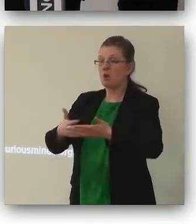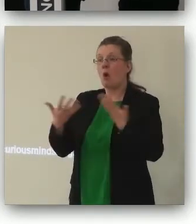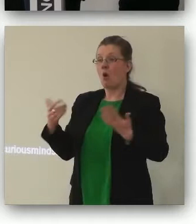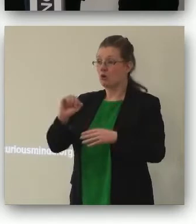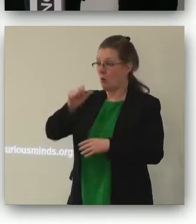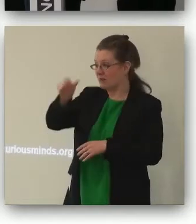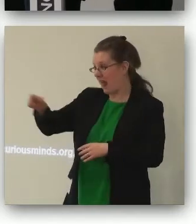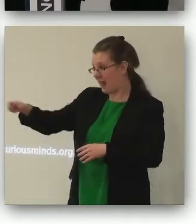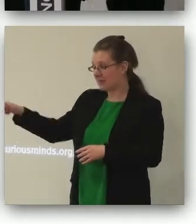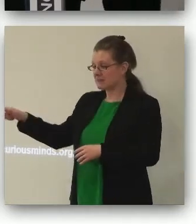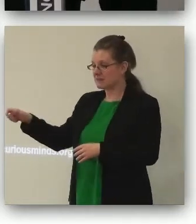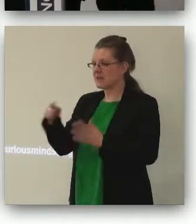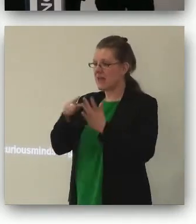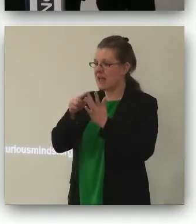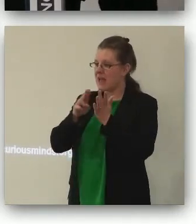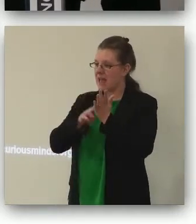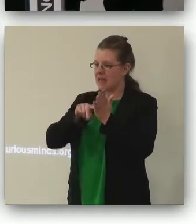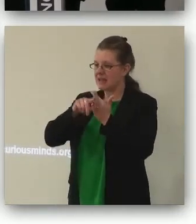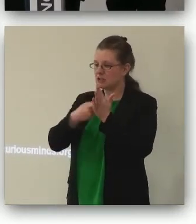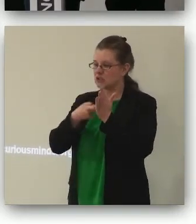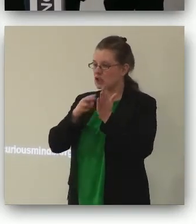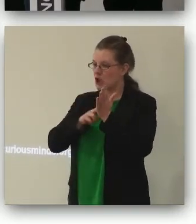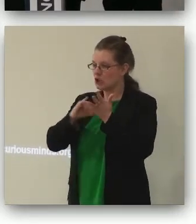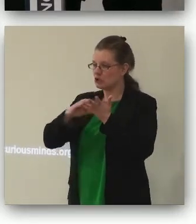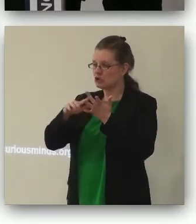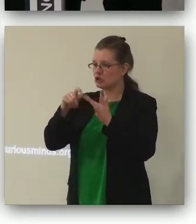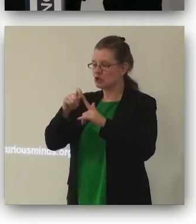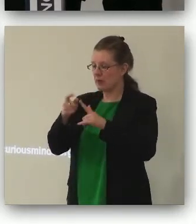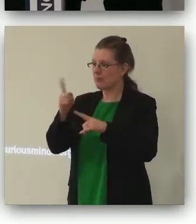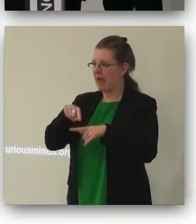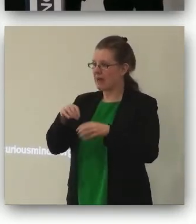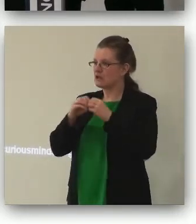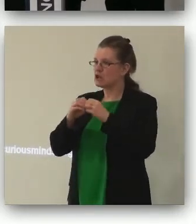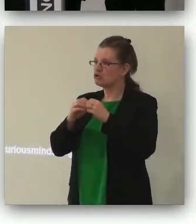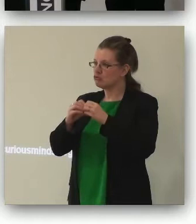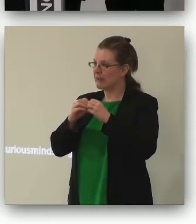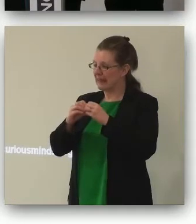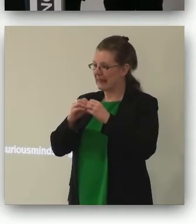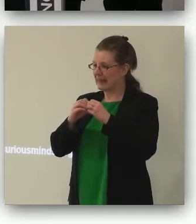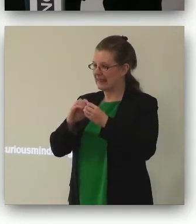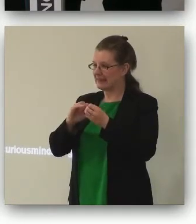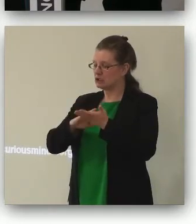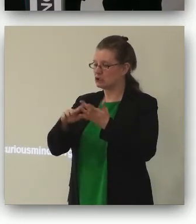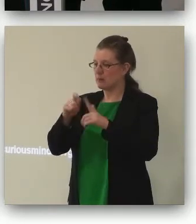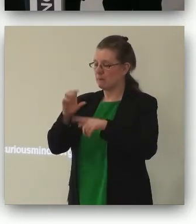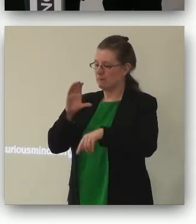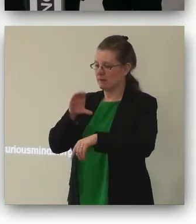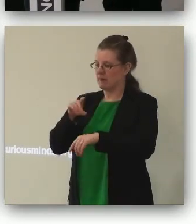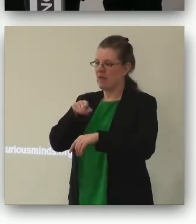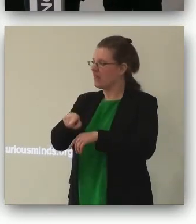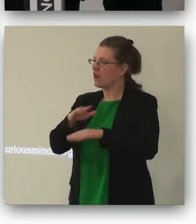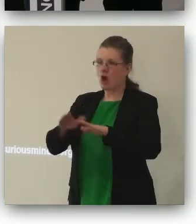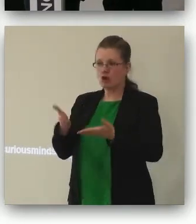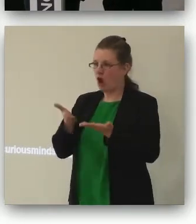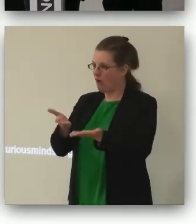to, are internships and traineeships. These weren't specifically offered through Strong Voices, however